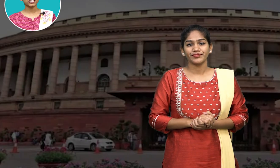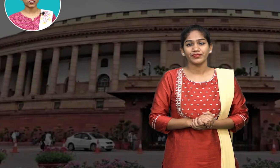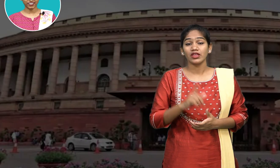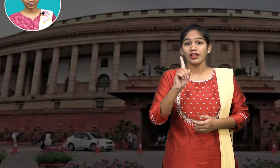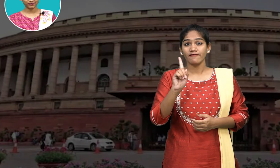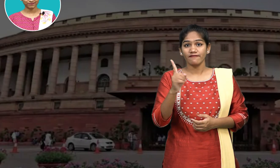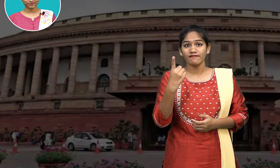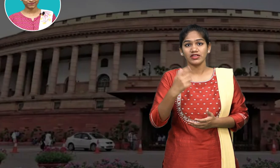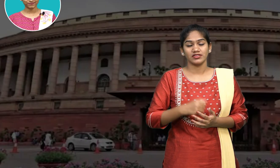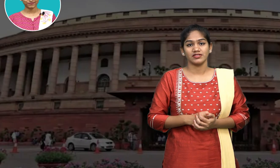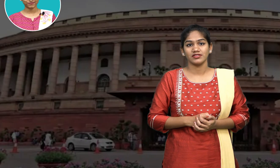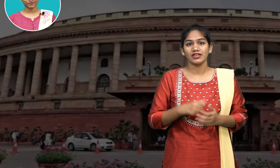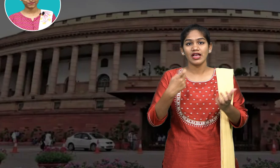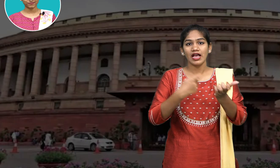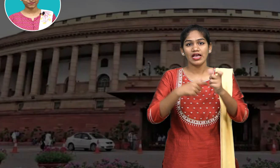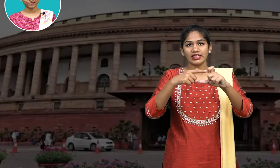First reading.